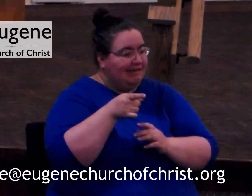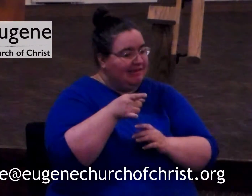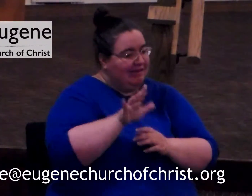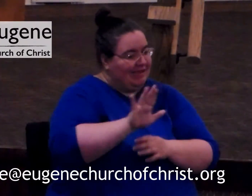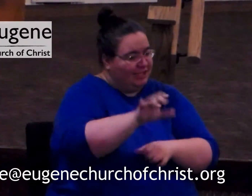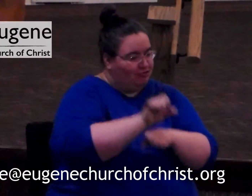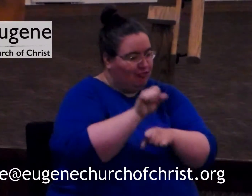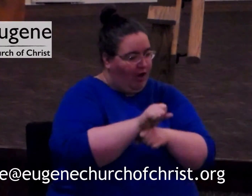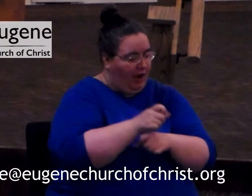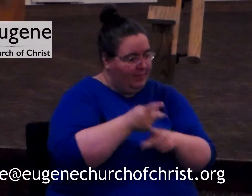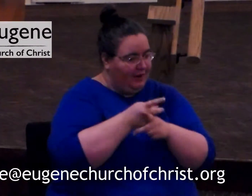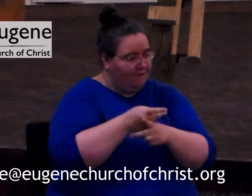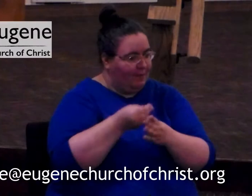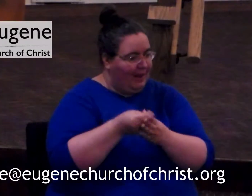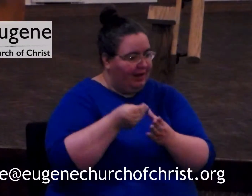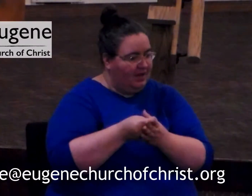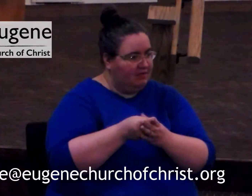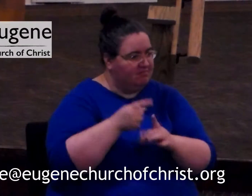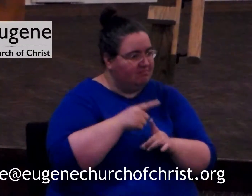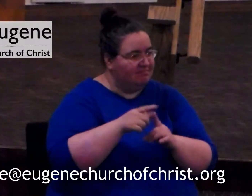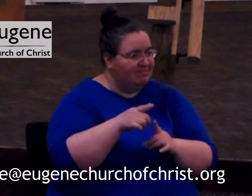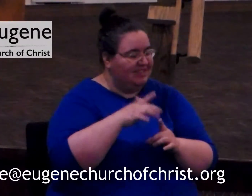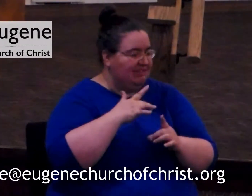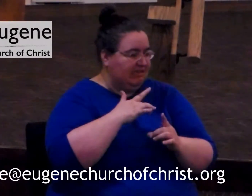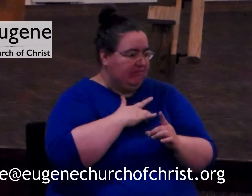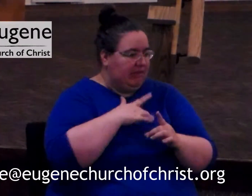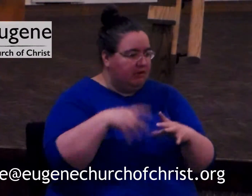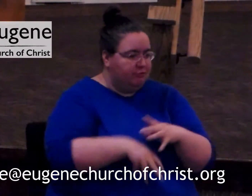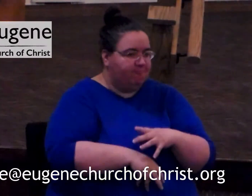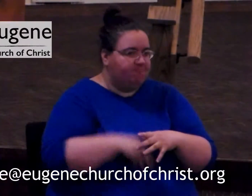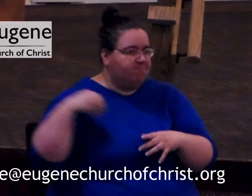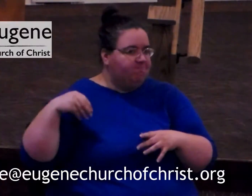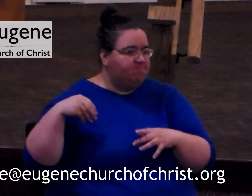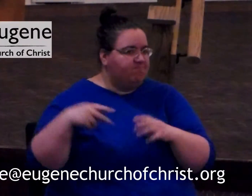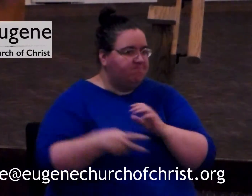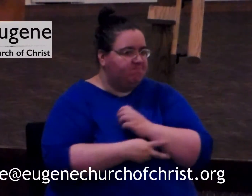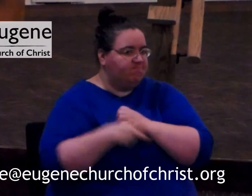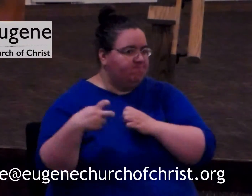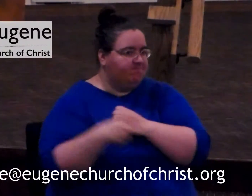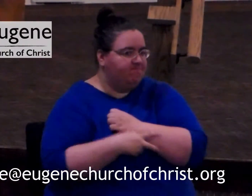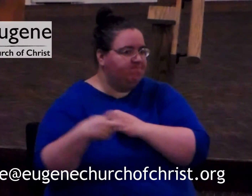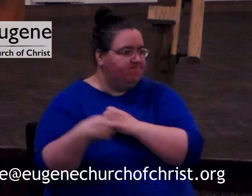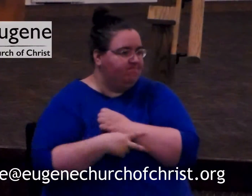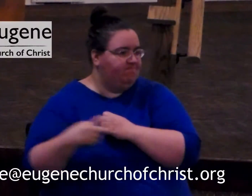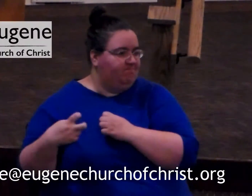This is not about waste in Judas's mind. This is about greed.